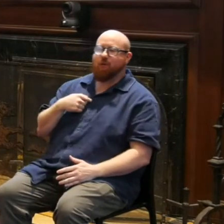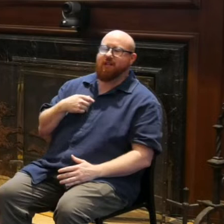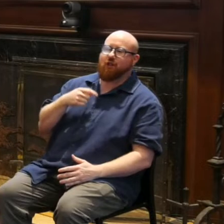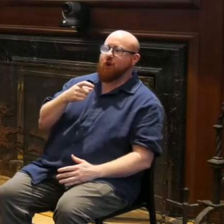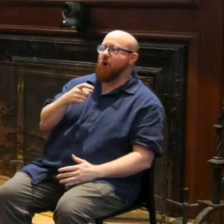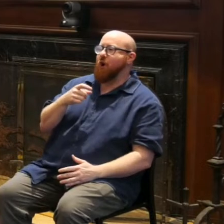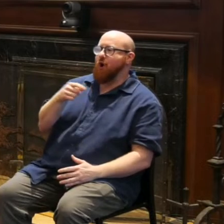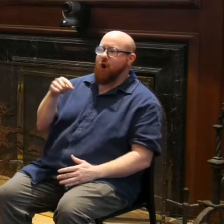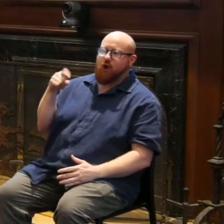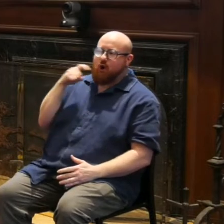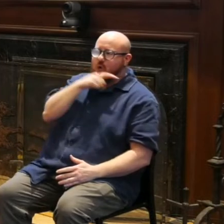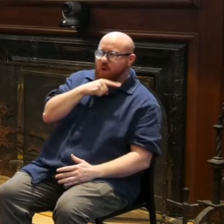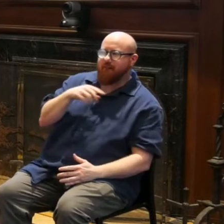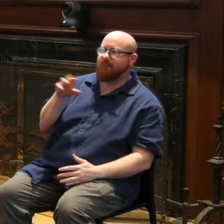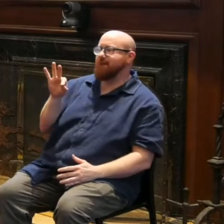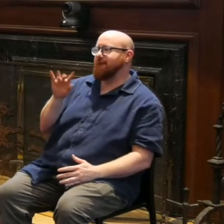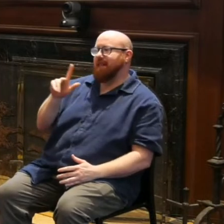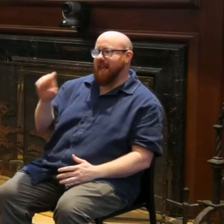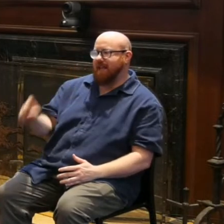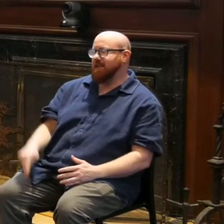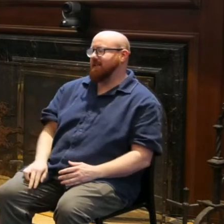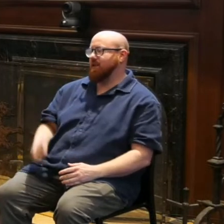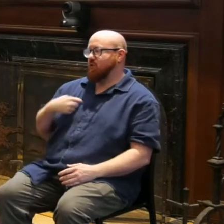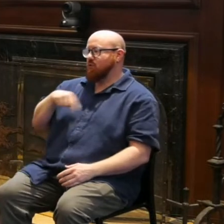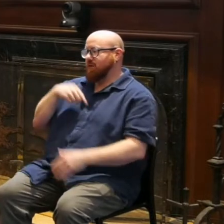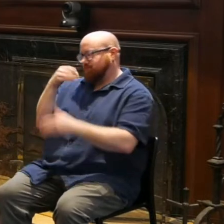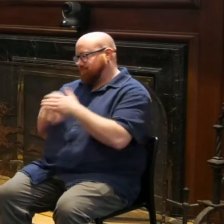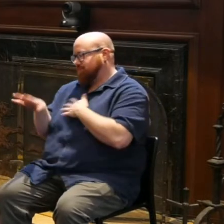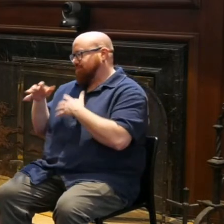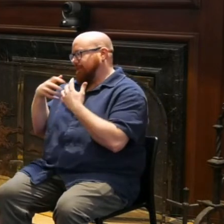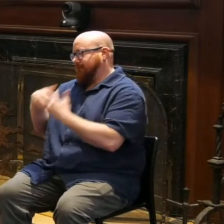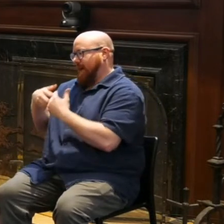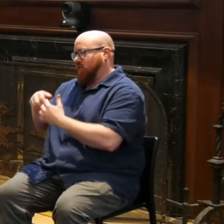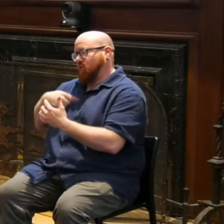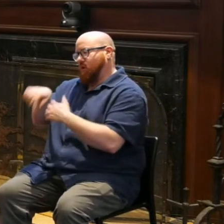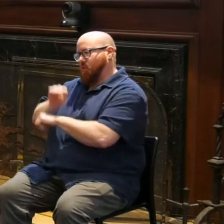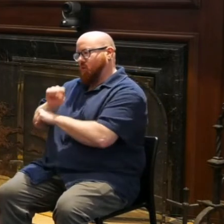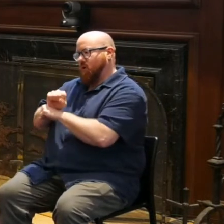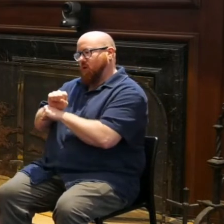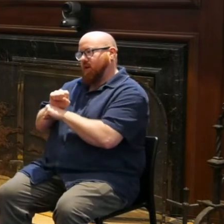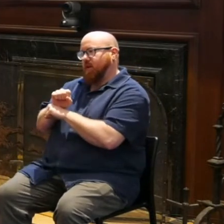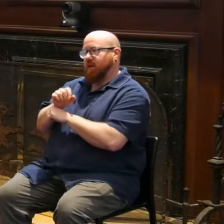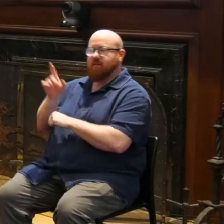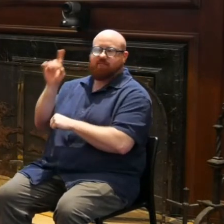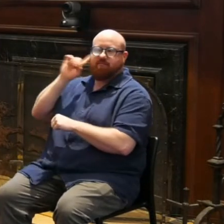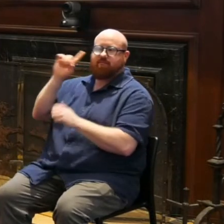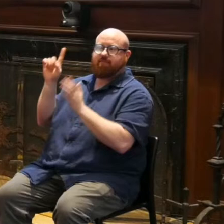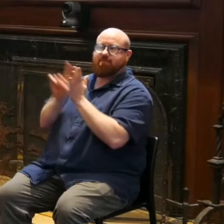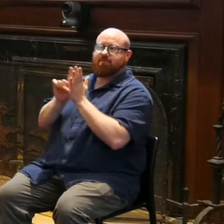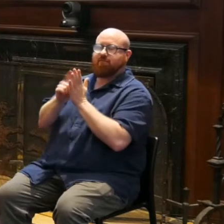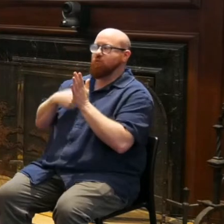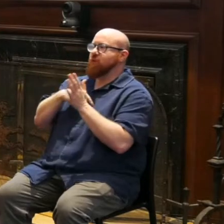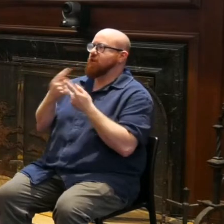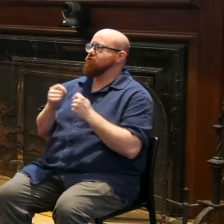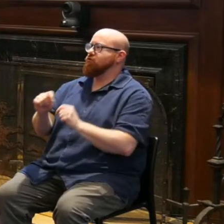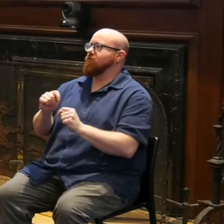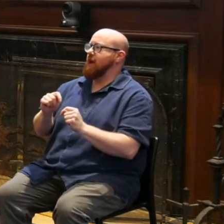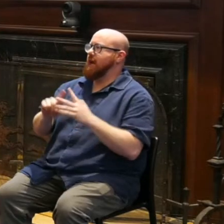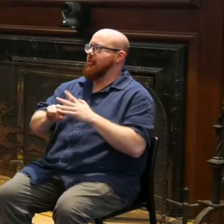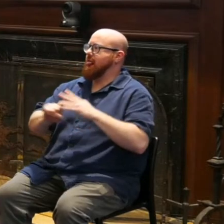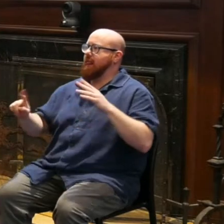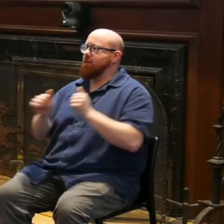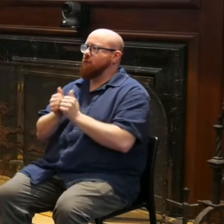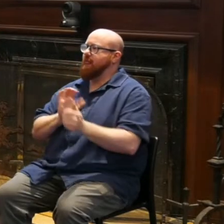lane, and inside they put us to work. When the whistle blew, we tried to leave with our fathers, but even they insisted we